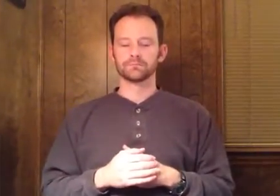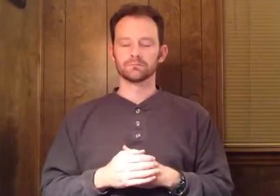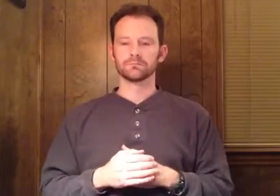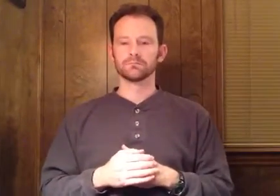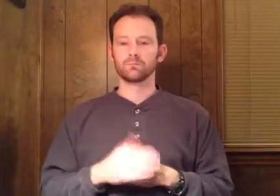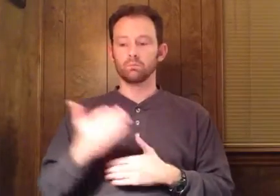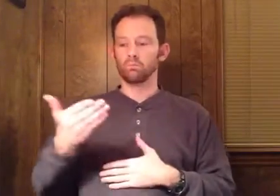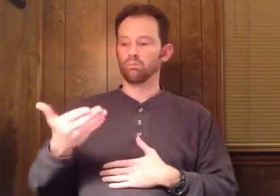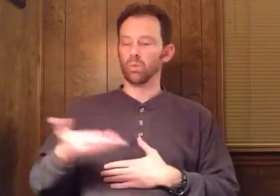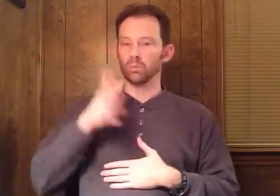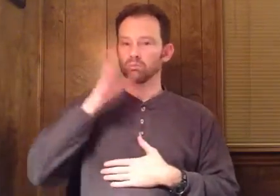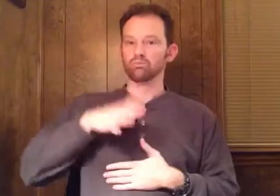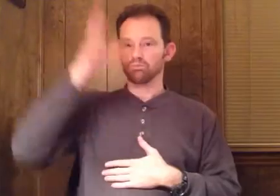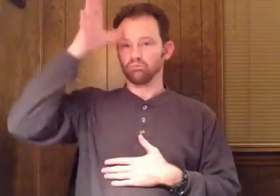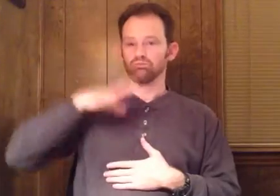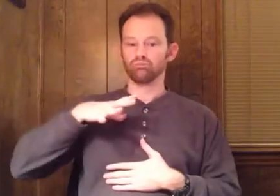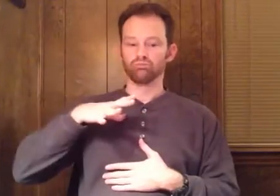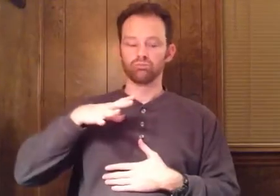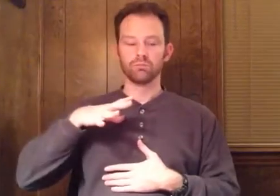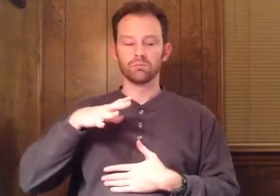Welcome, ladies and gentlemen, to a biology class like no other.